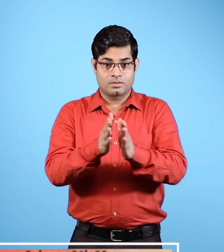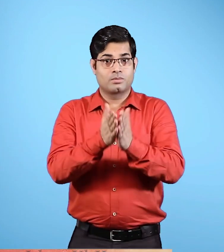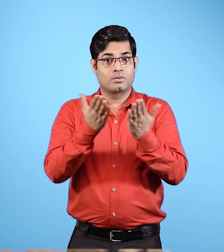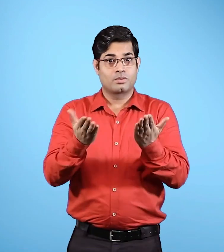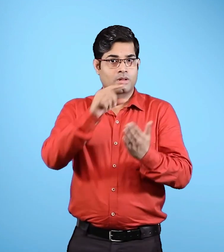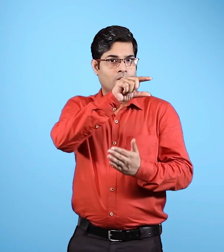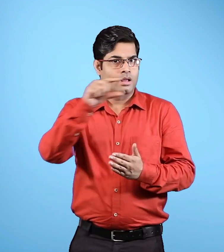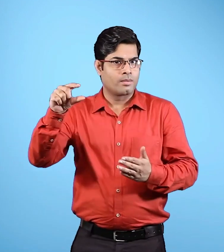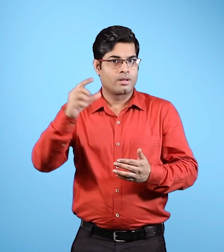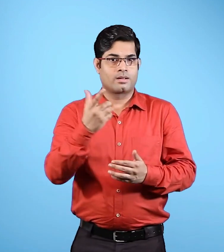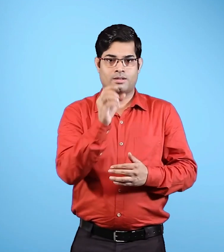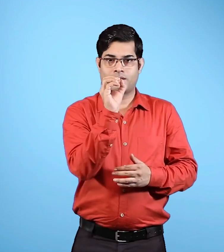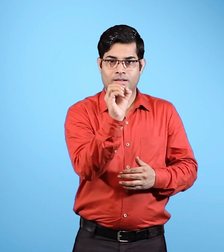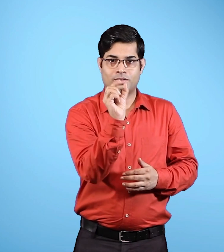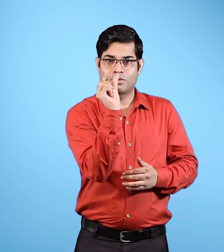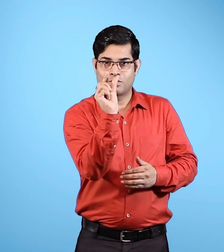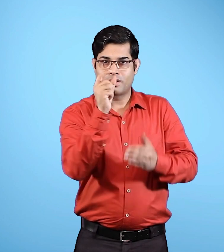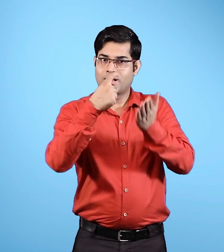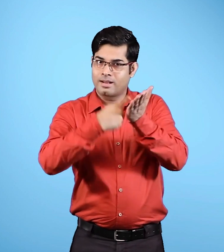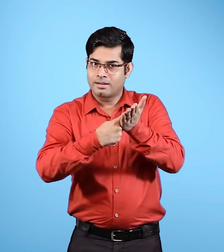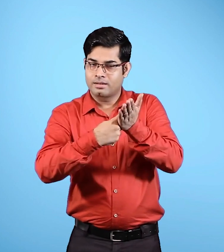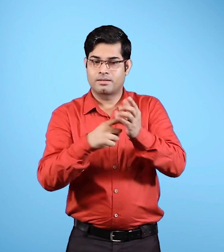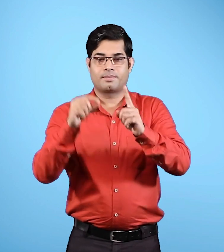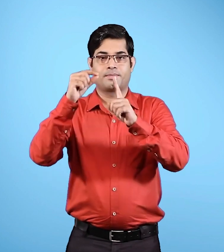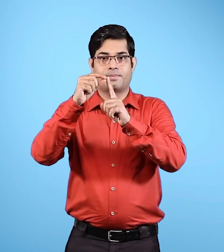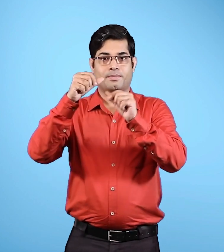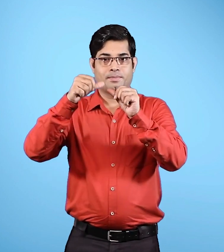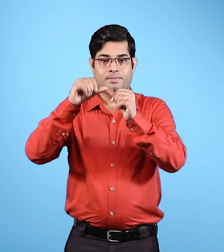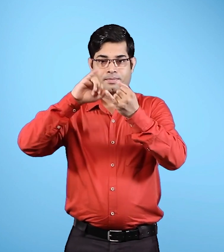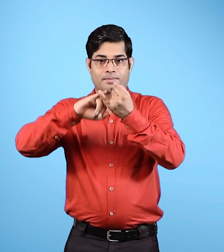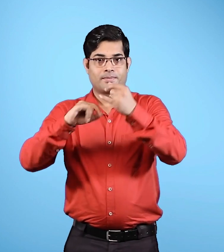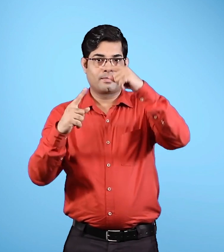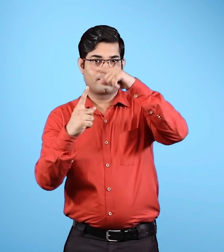Did you notice the title of this book? Our pasts.